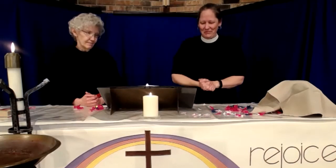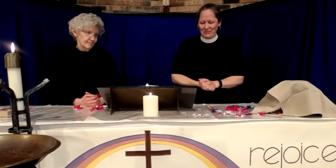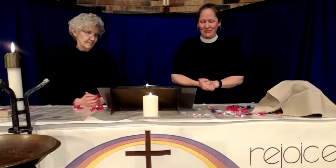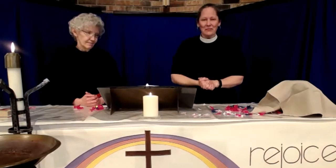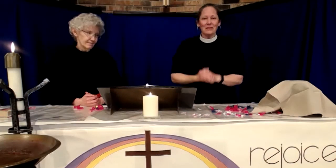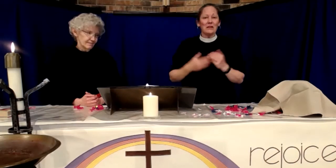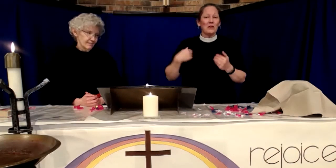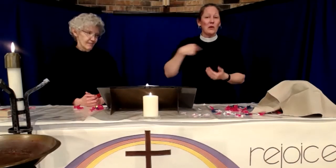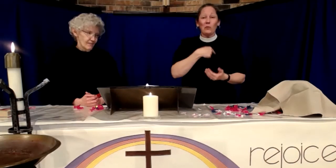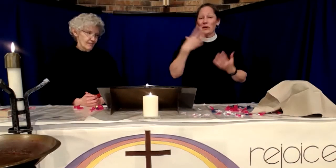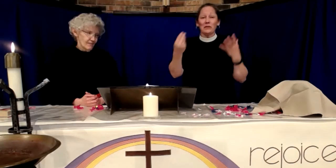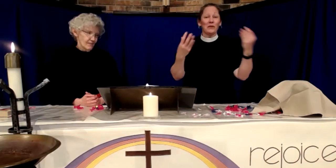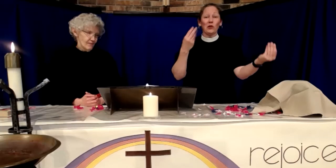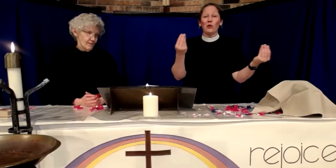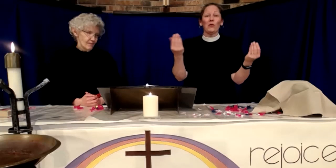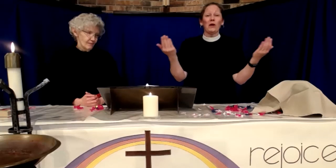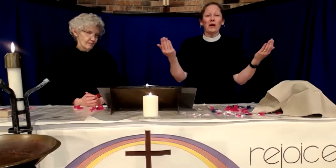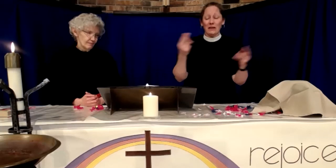loves you.